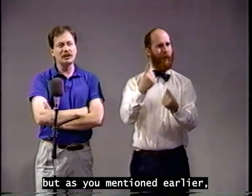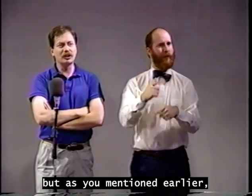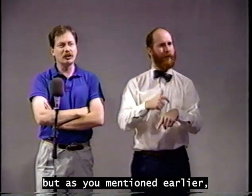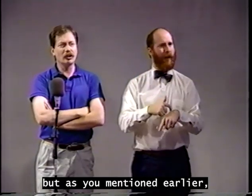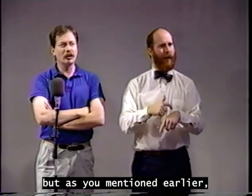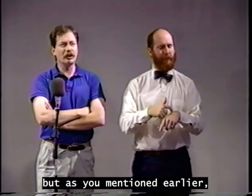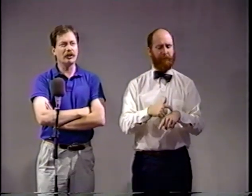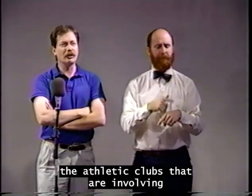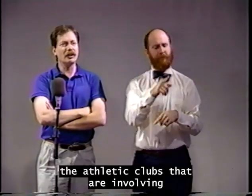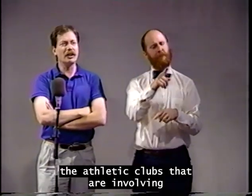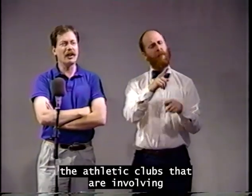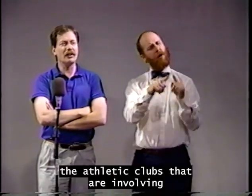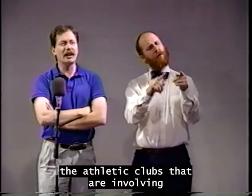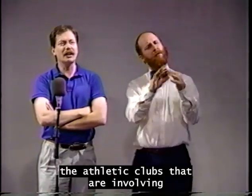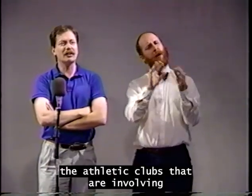mentioned earlier, the athletic